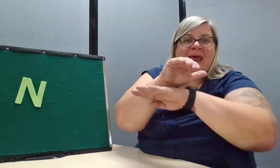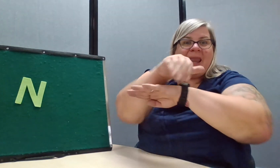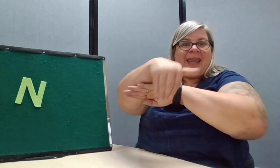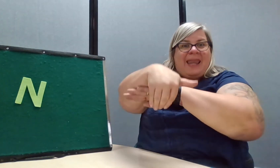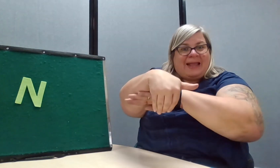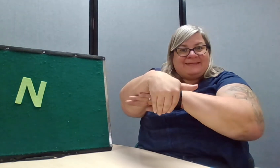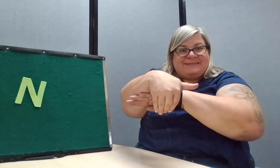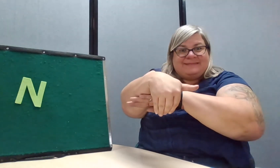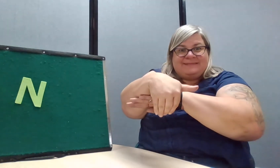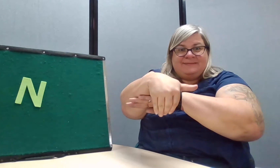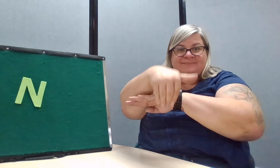Night.